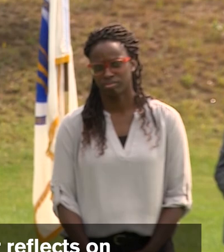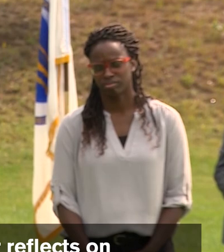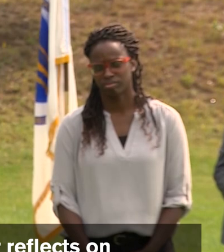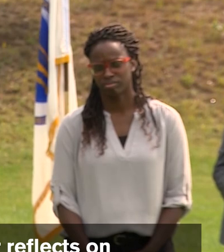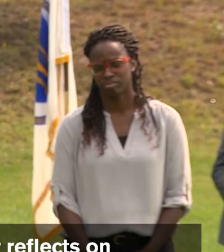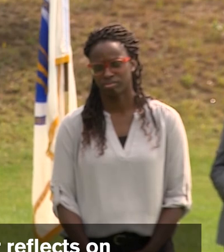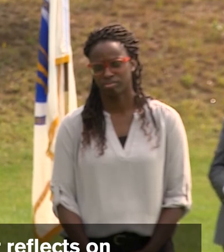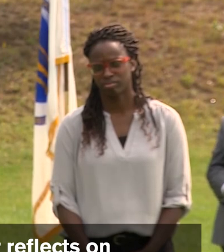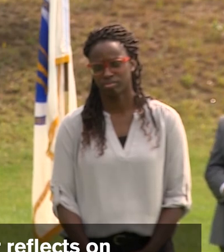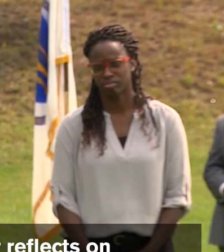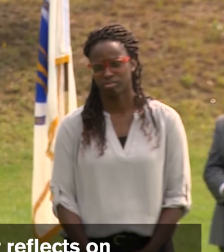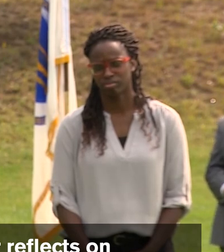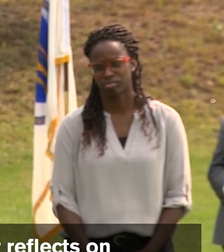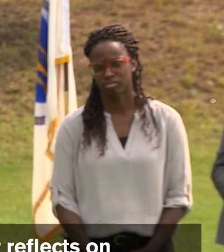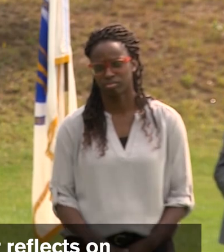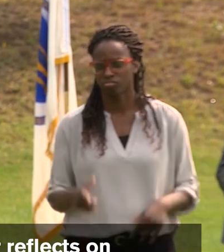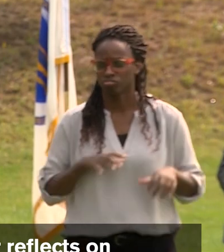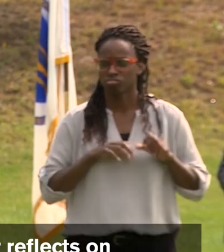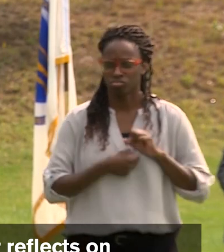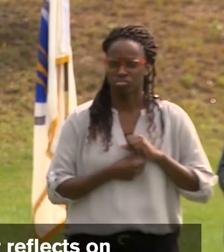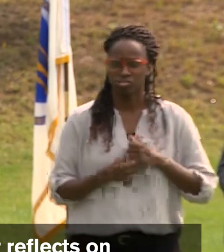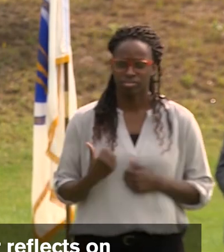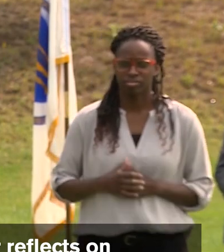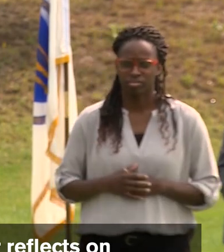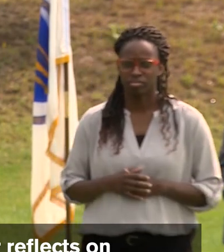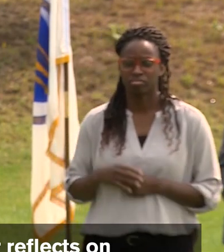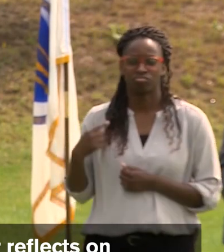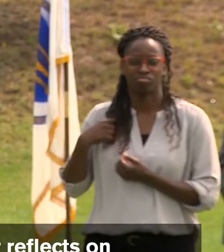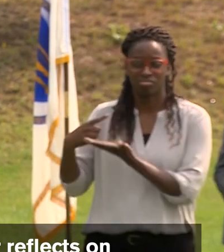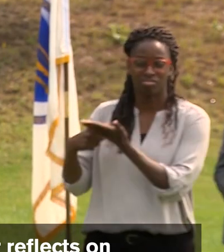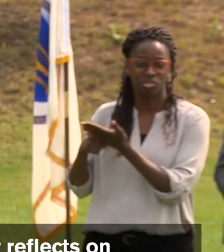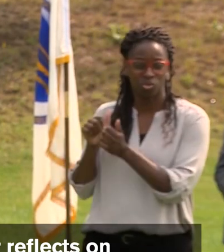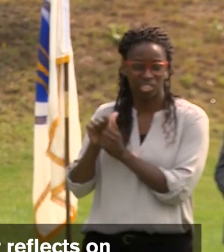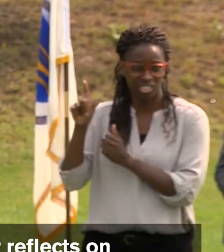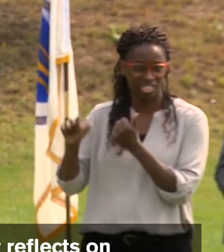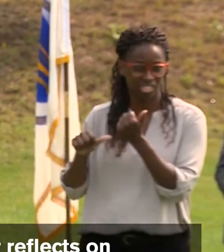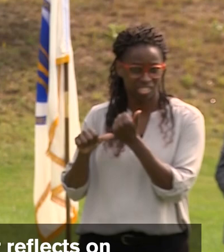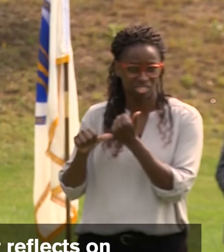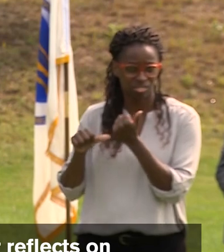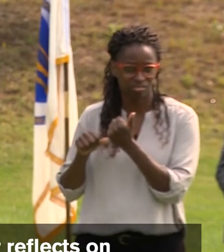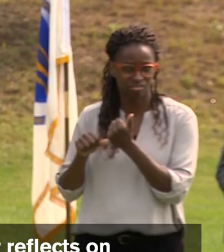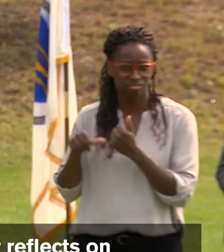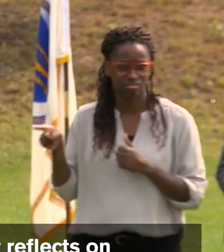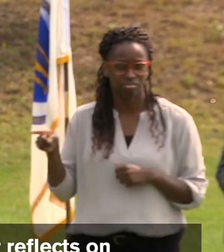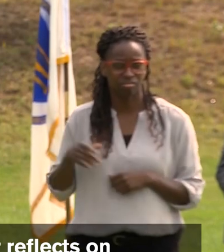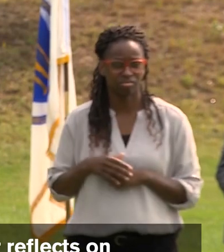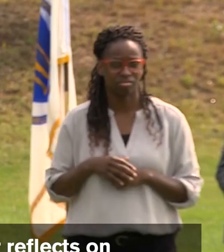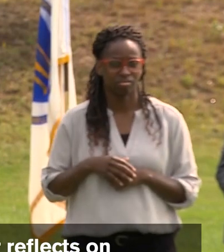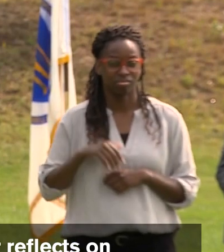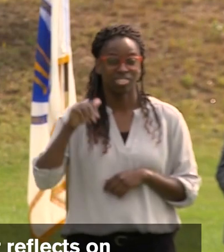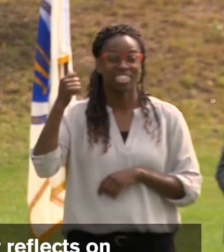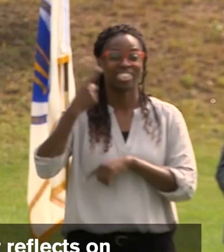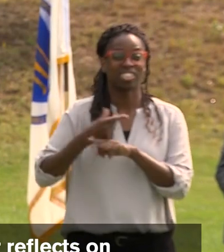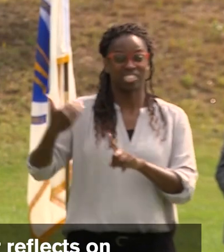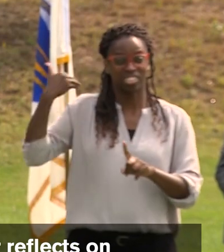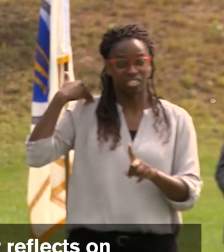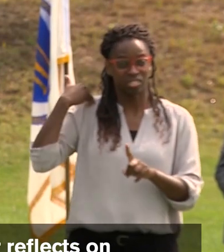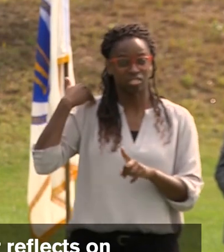the Lieutenant Governor and I talked about this after it was announced about 10 days ago that he had a heart attack.